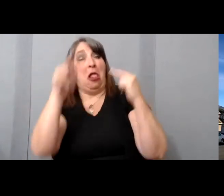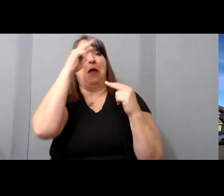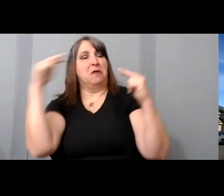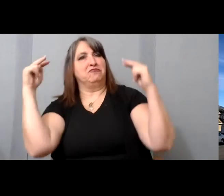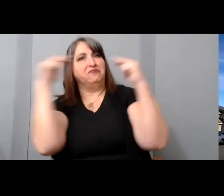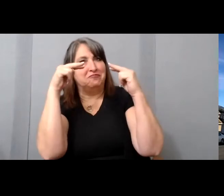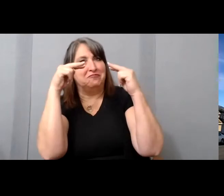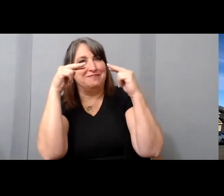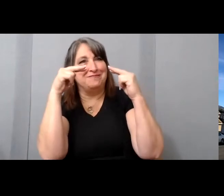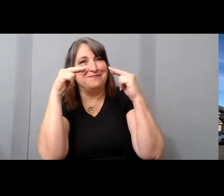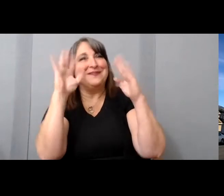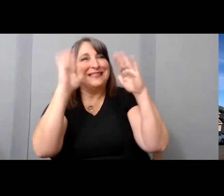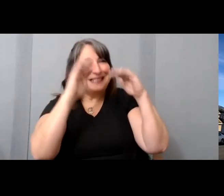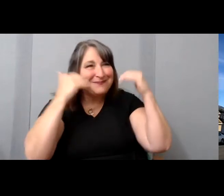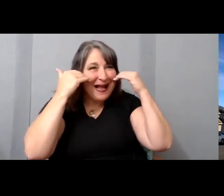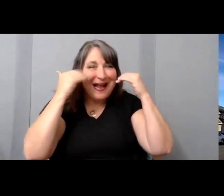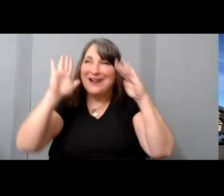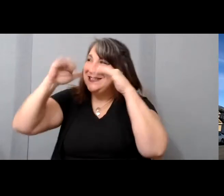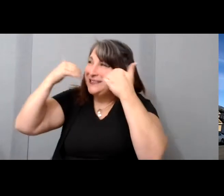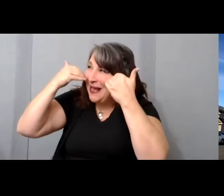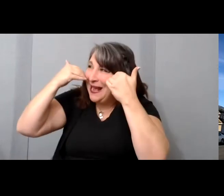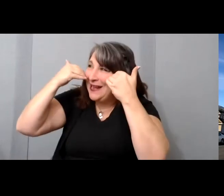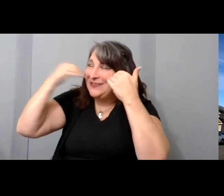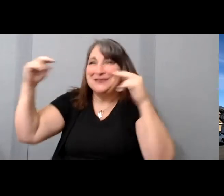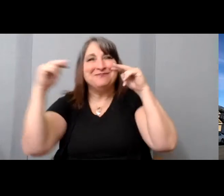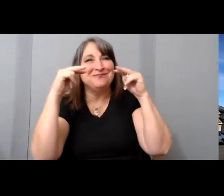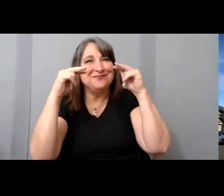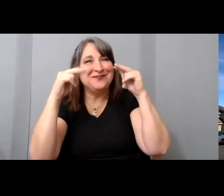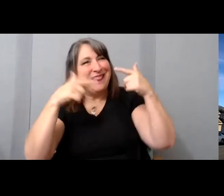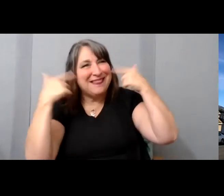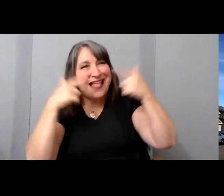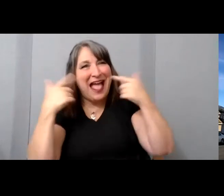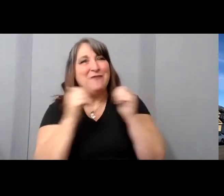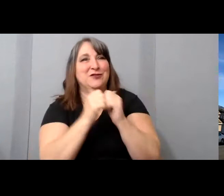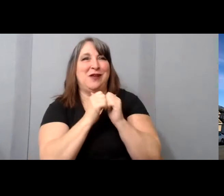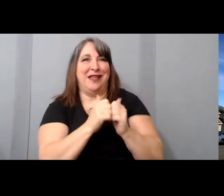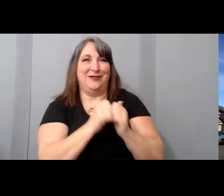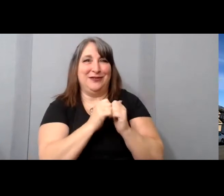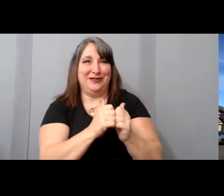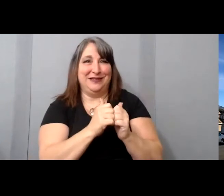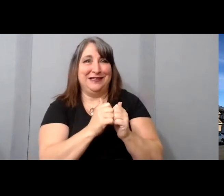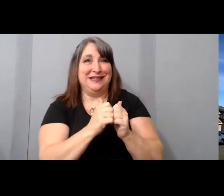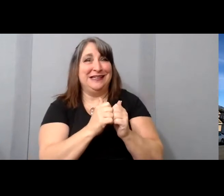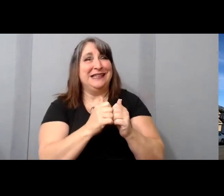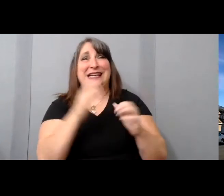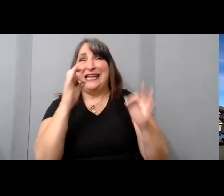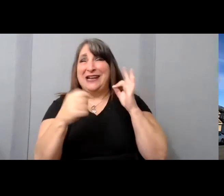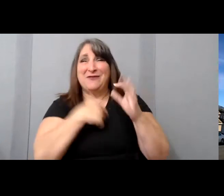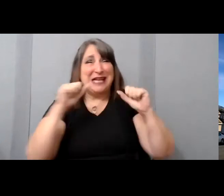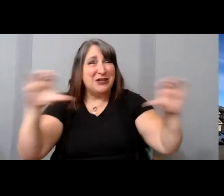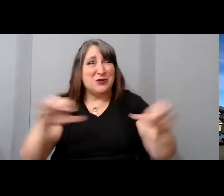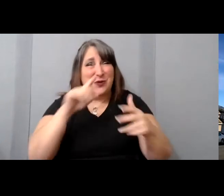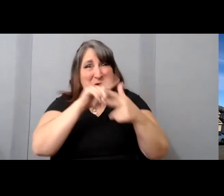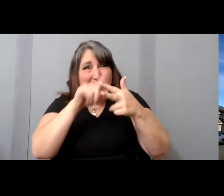should be able to smile with one another and laugh with one another. And that if we could do just these few things,